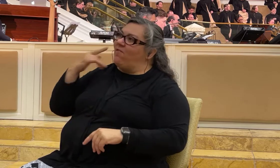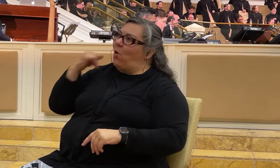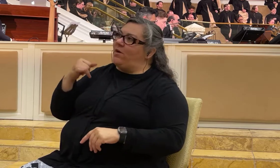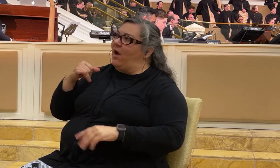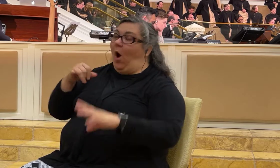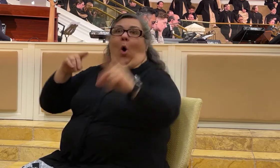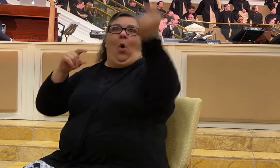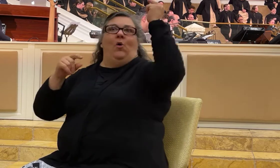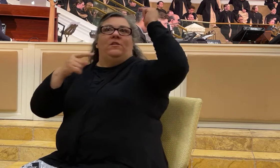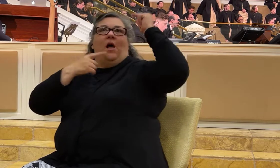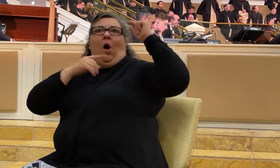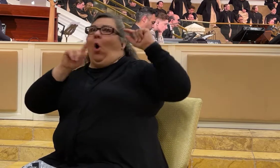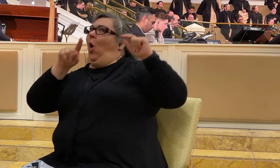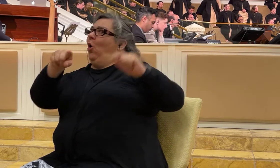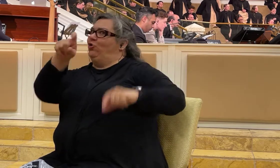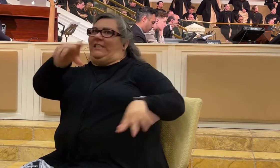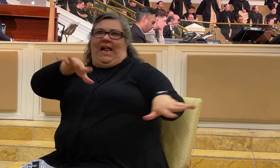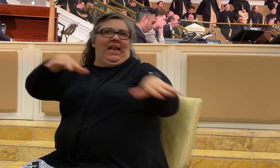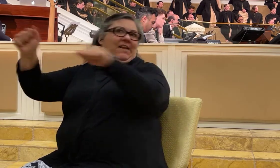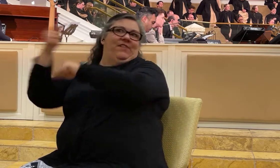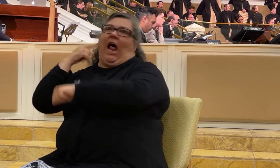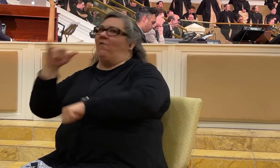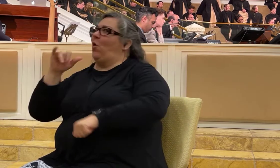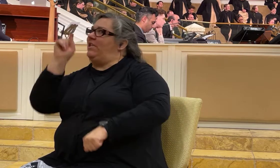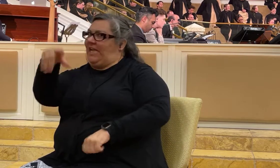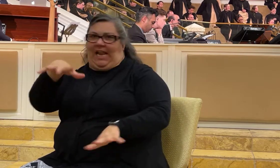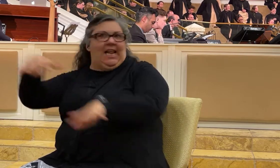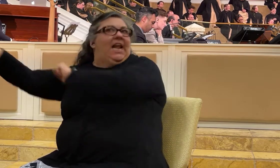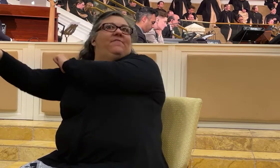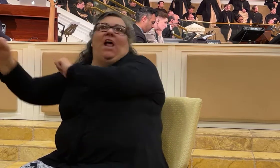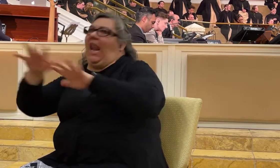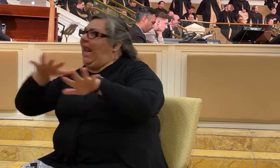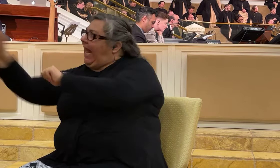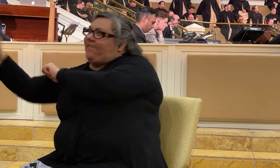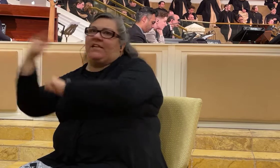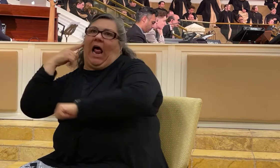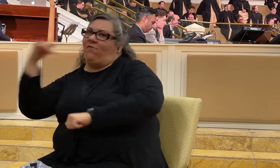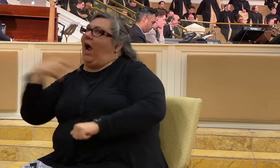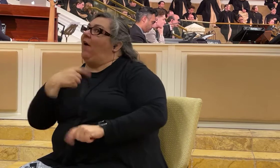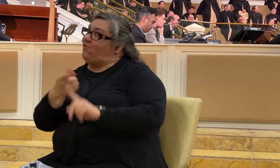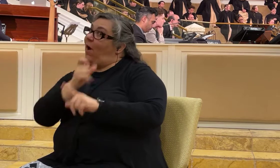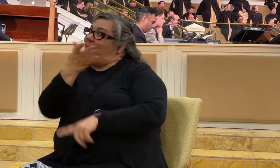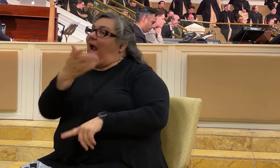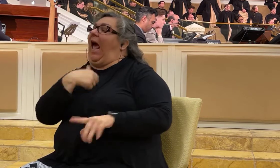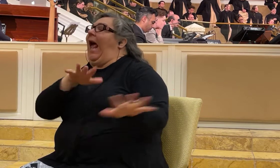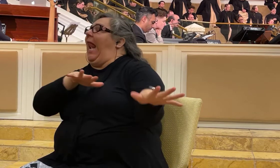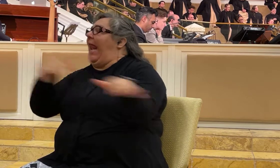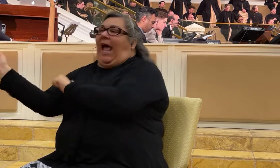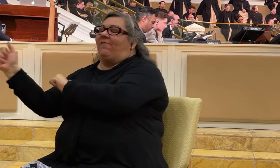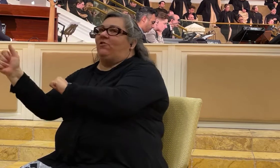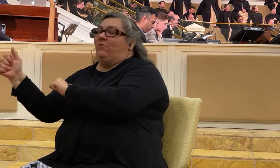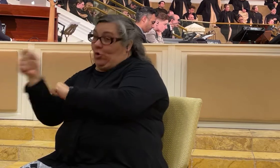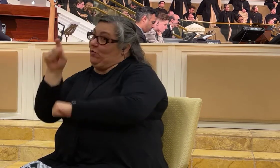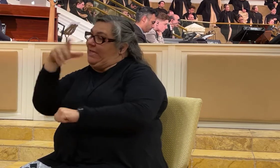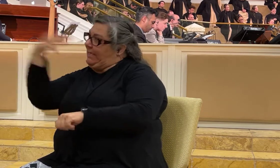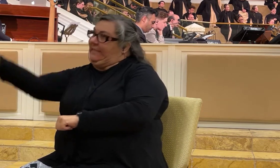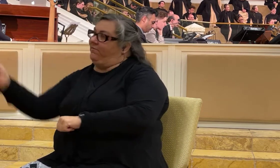she said, oh, you need to get out of there right now. She said, that's where I was from. I got out of that place.